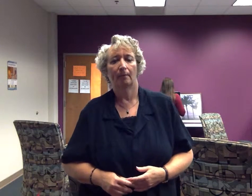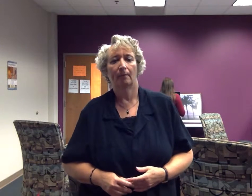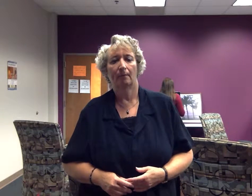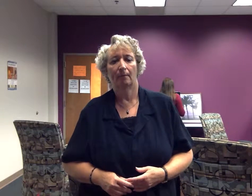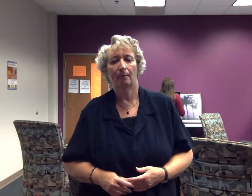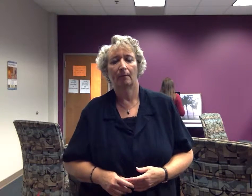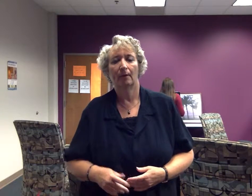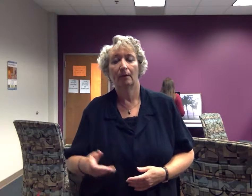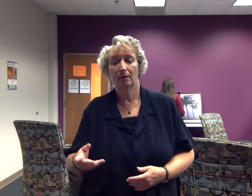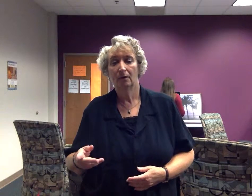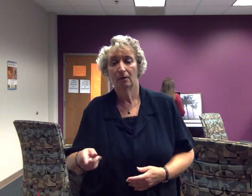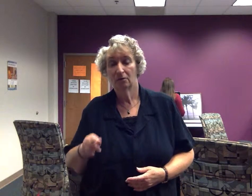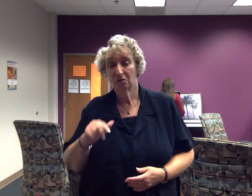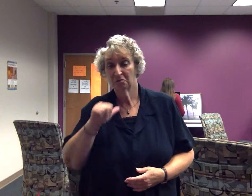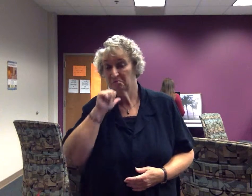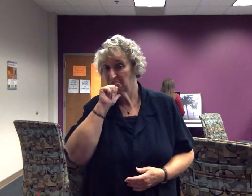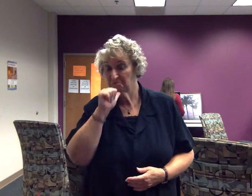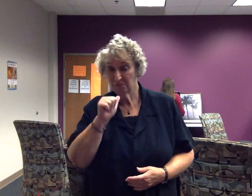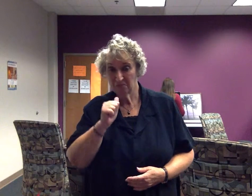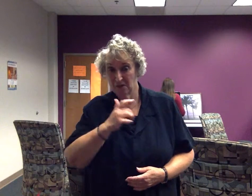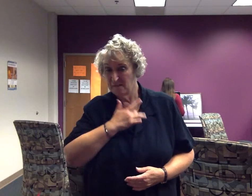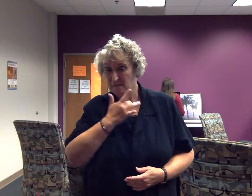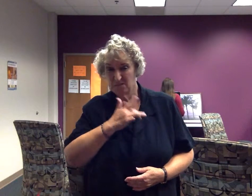So wouldn't learn as much, you felt?